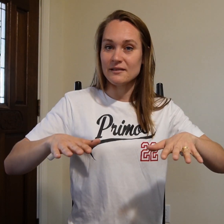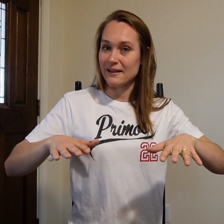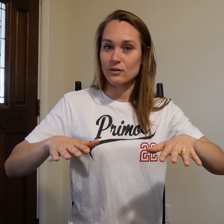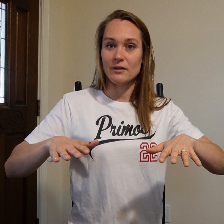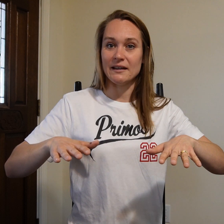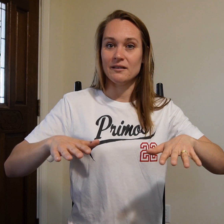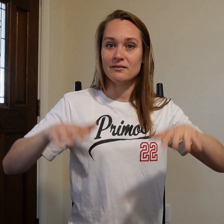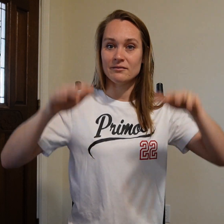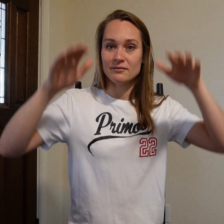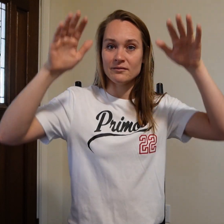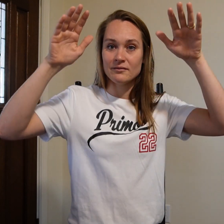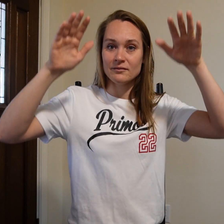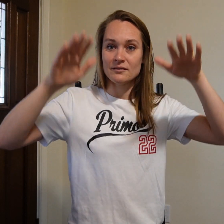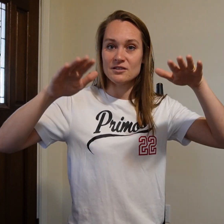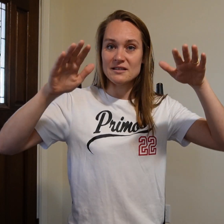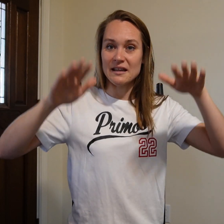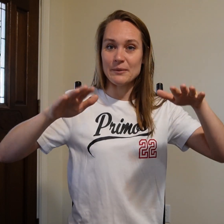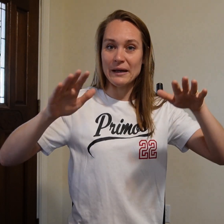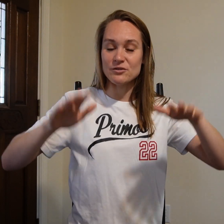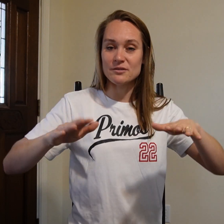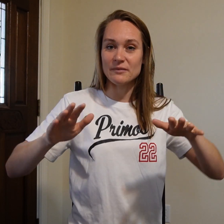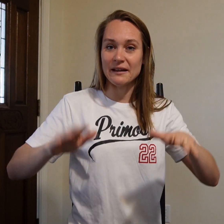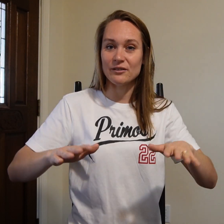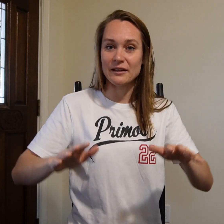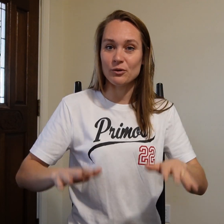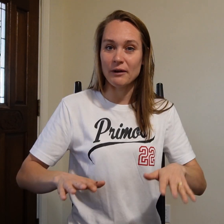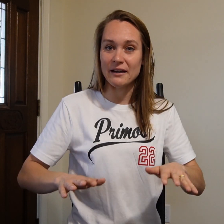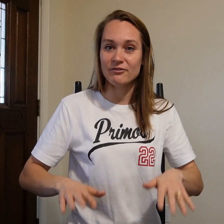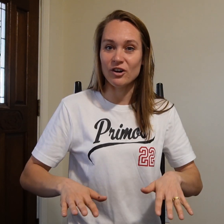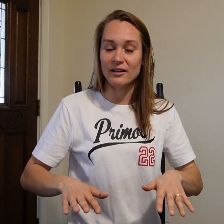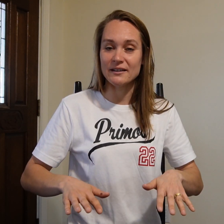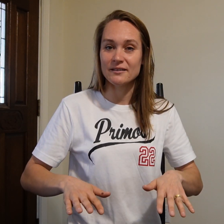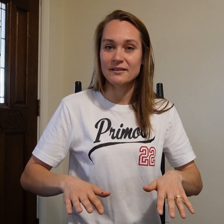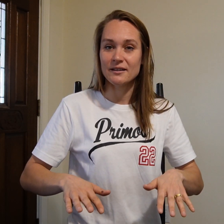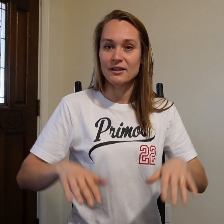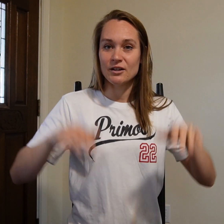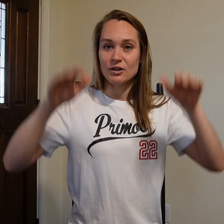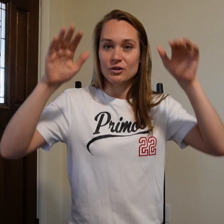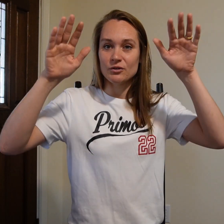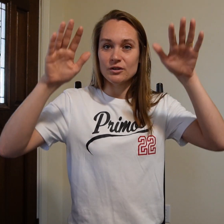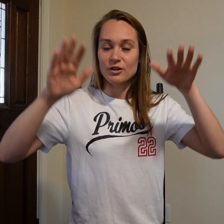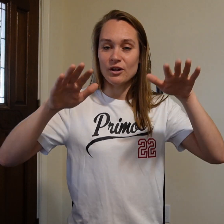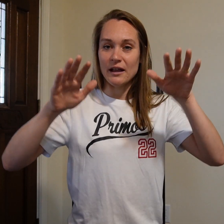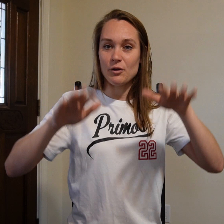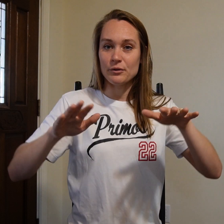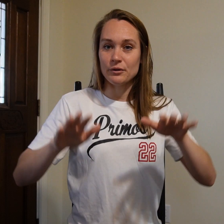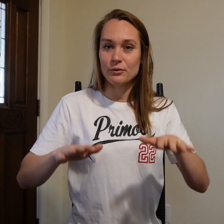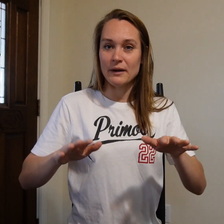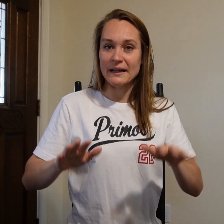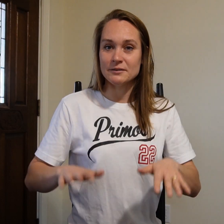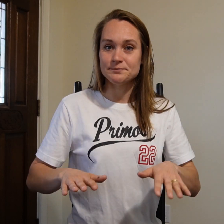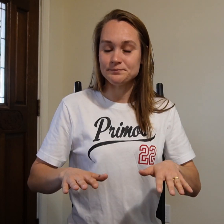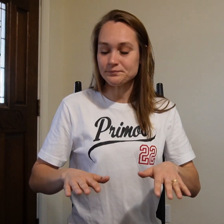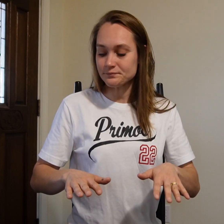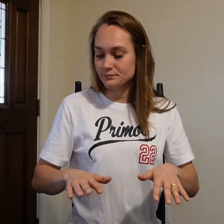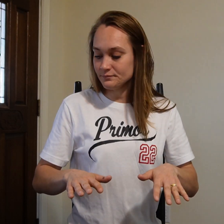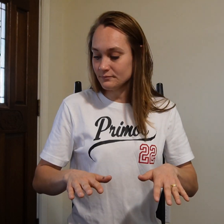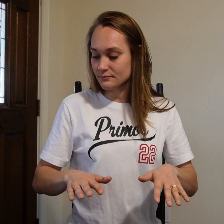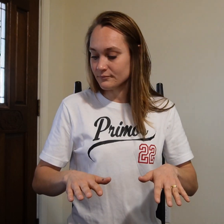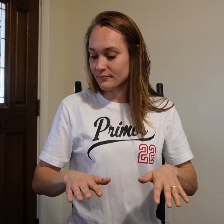like rain. Just kind of bounce them down like the rain falling. Call out through the rain.